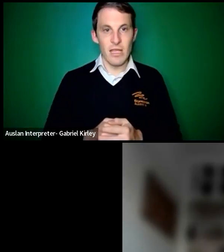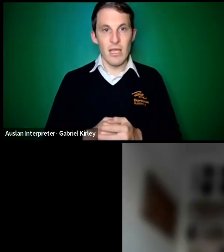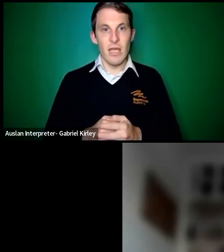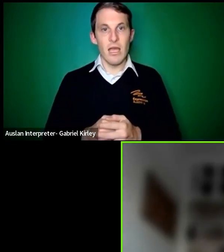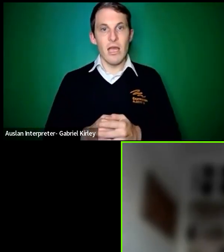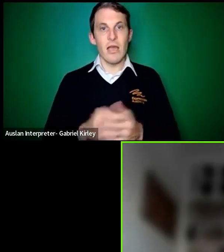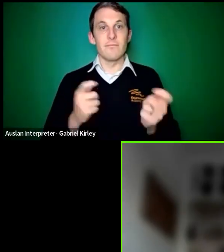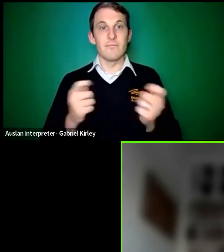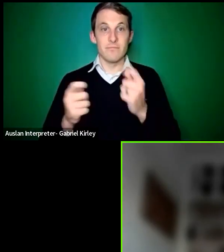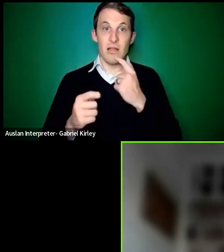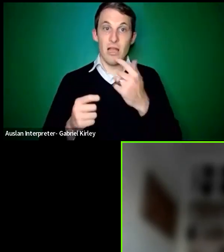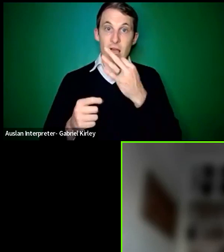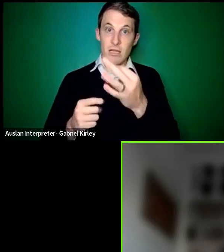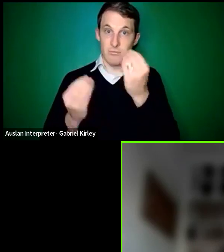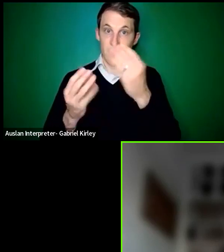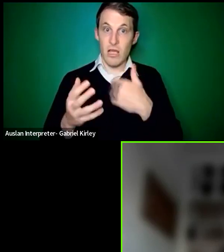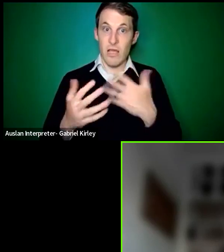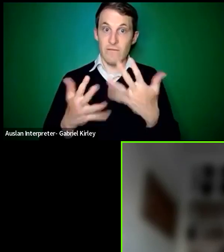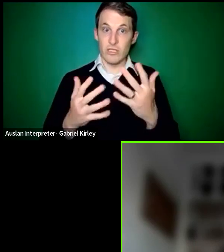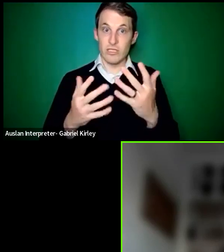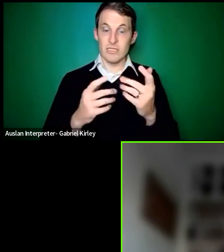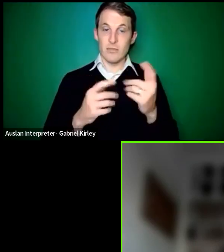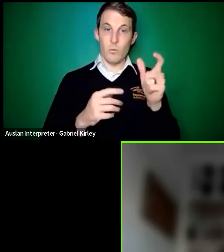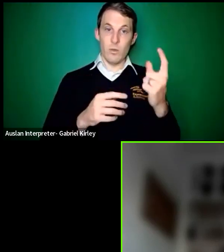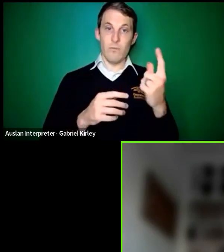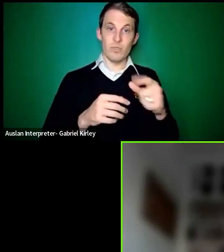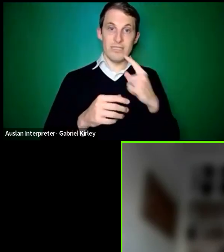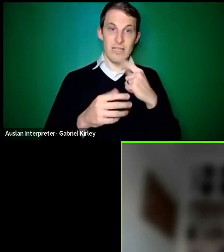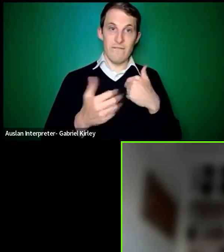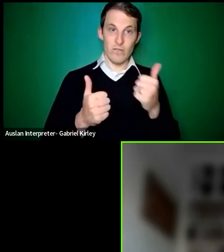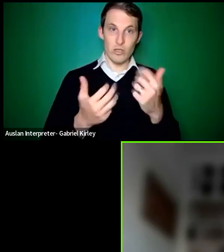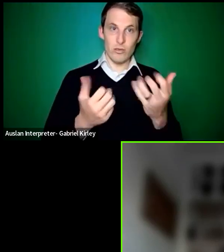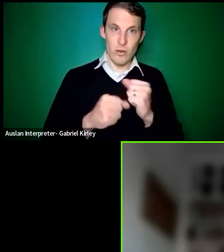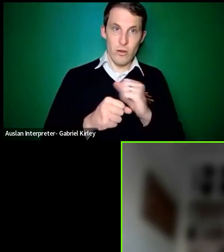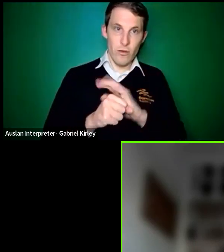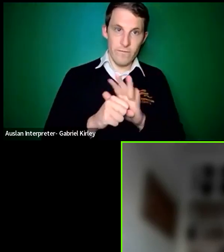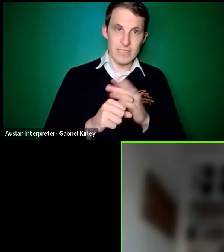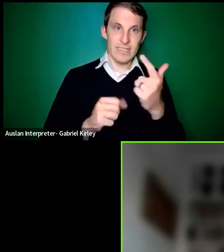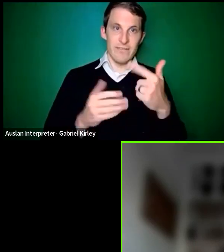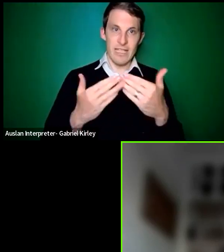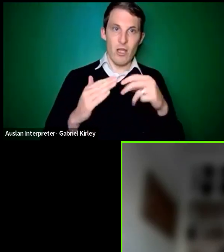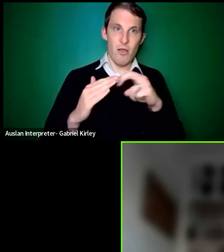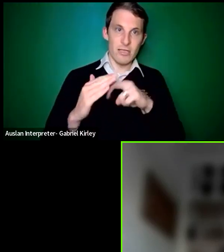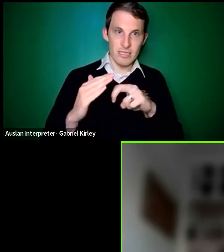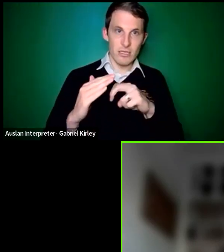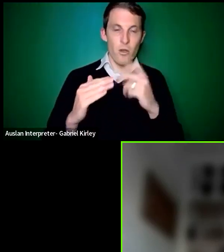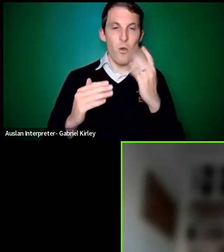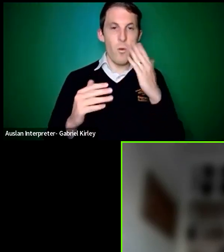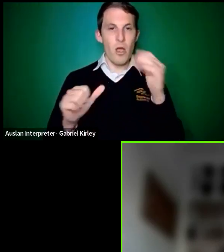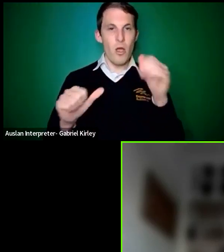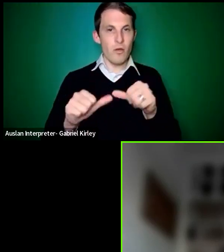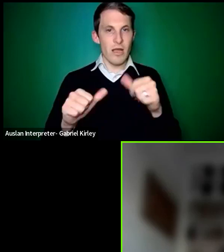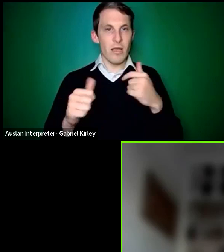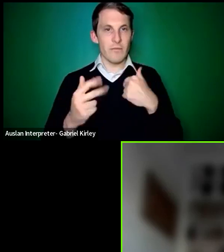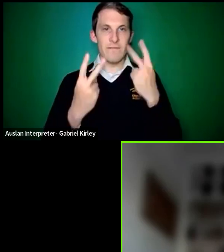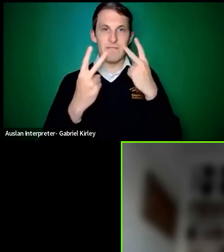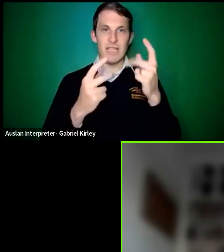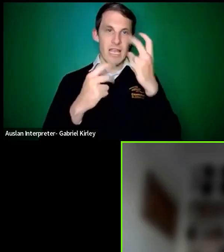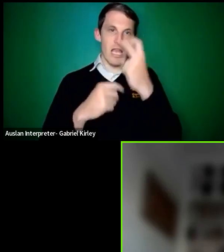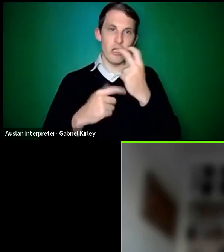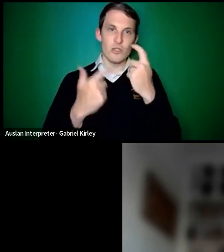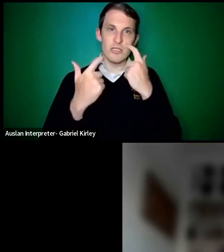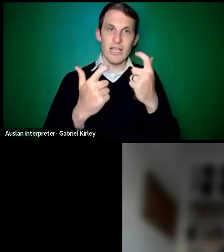is, I tested positive to COVID and completed my 7 days isolation. When would it be okay for me to visit an aged care